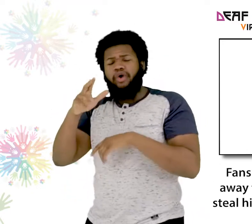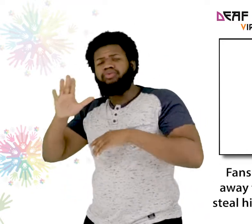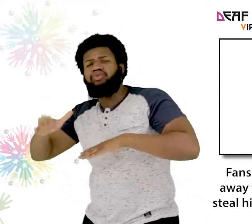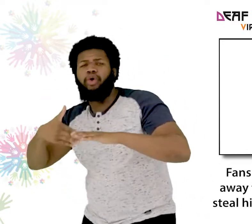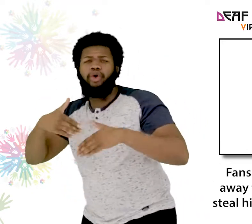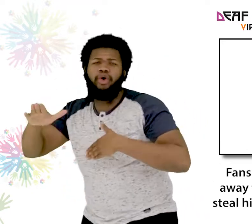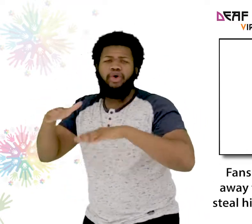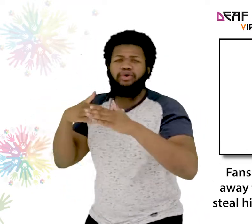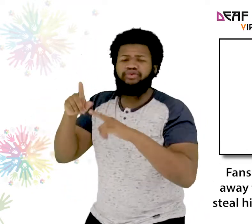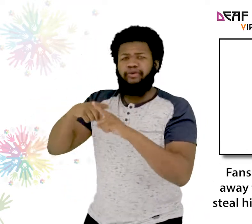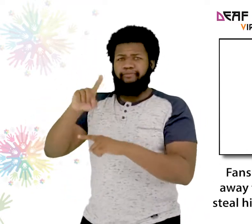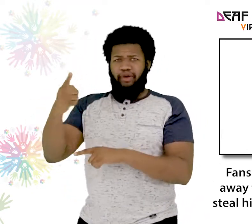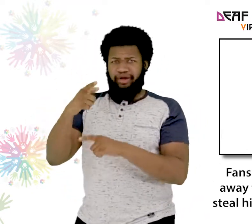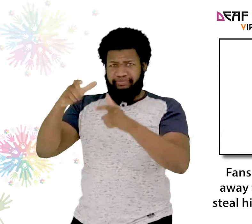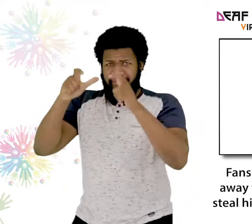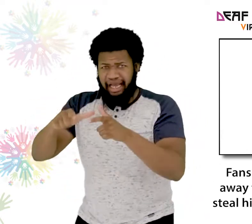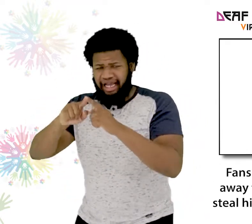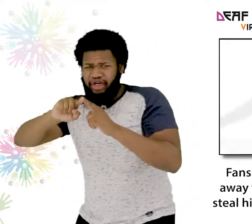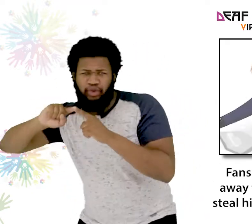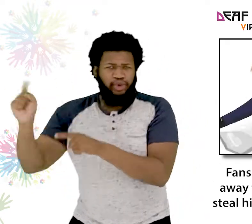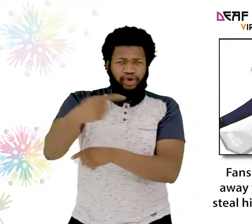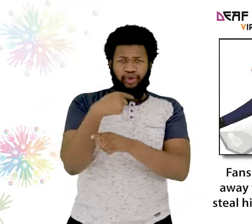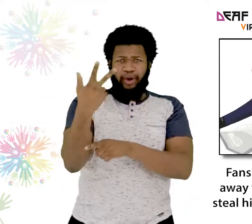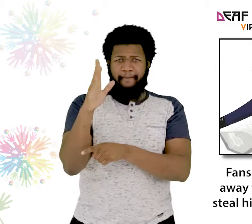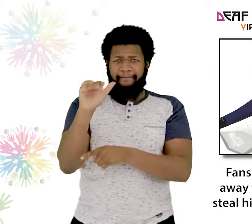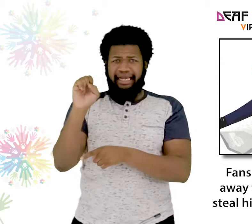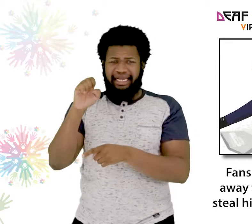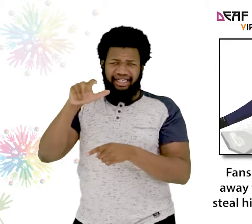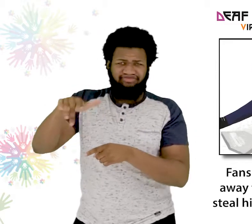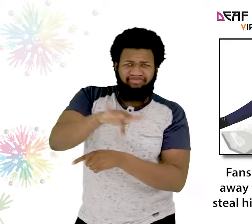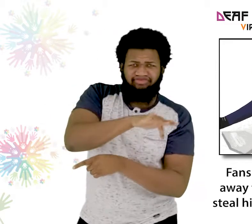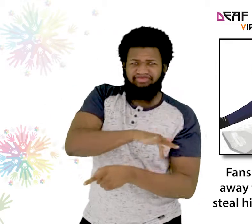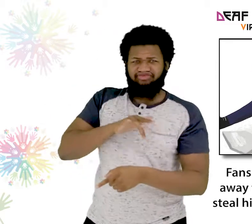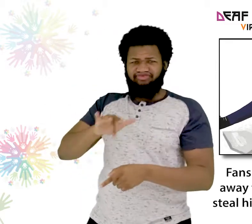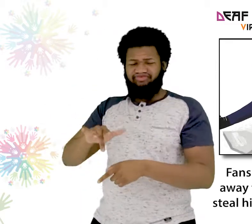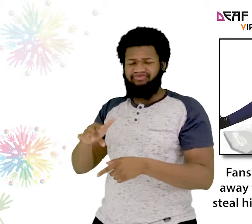walk away from his first, then swiftly steal his way around the bases.